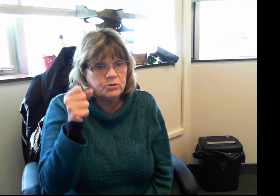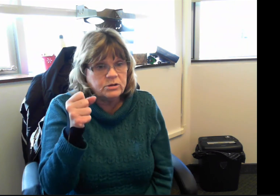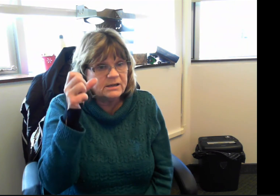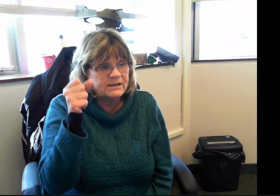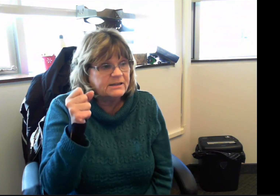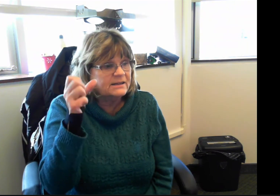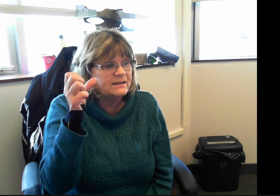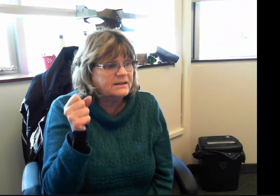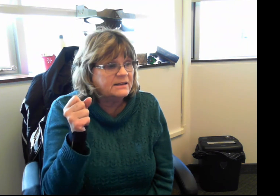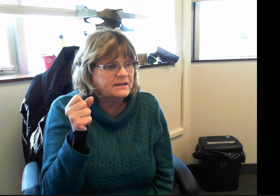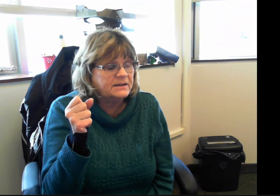milk,